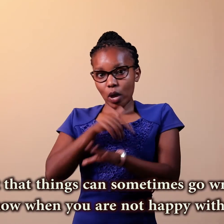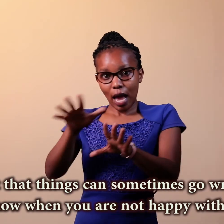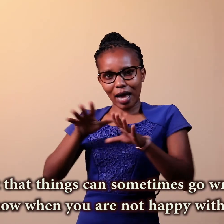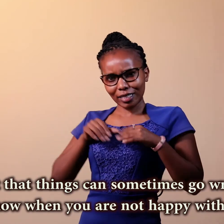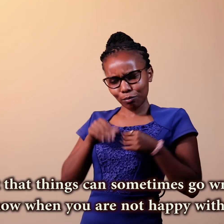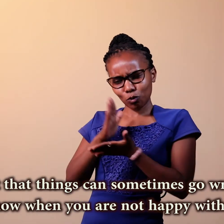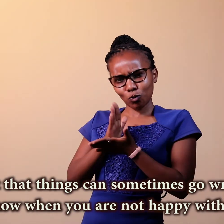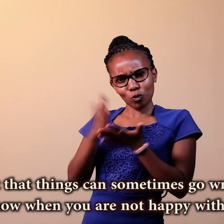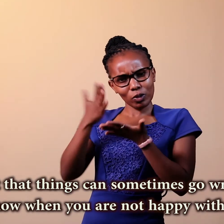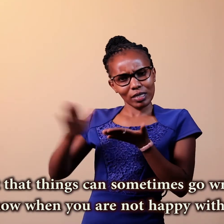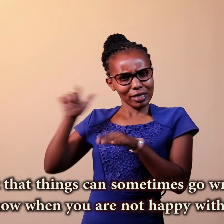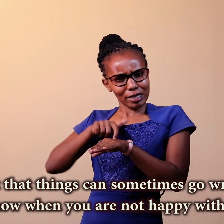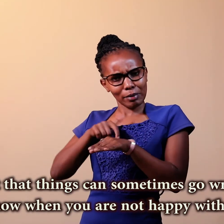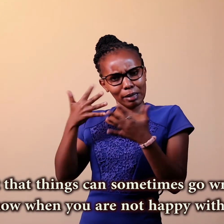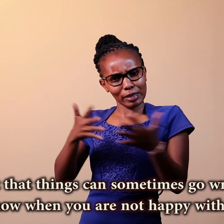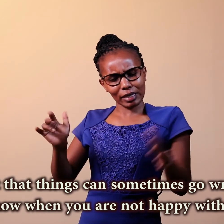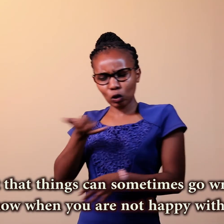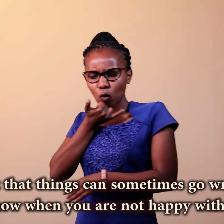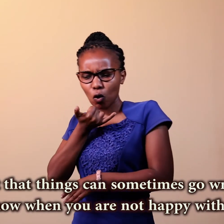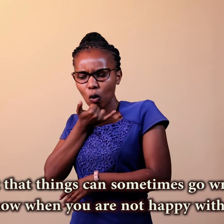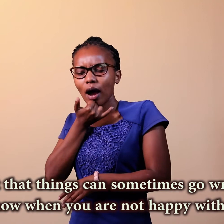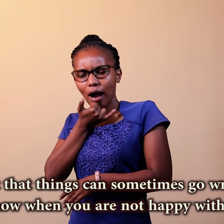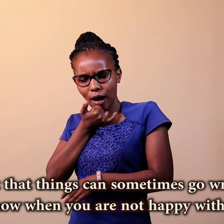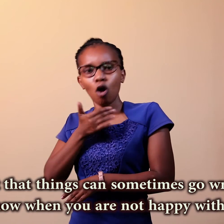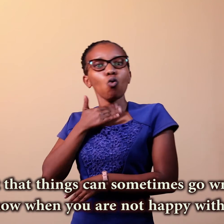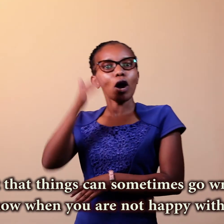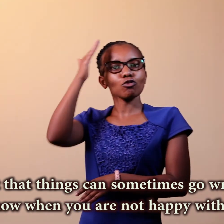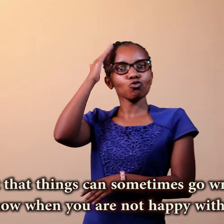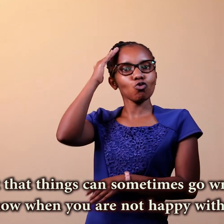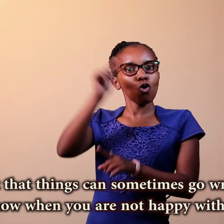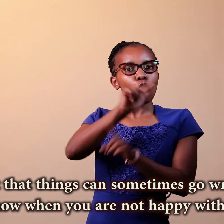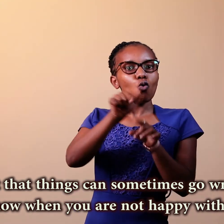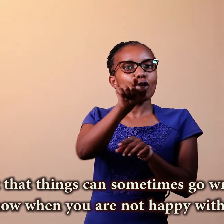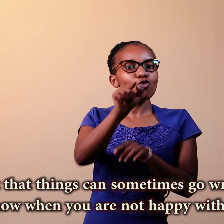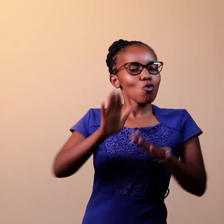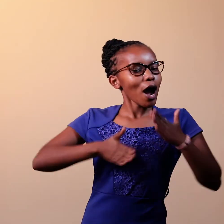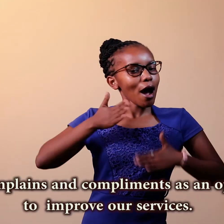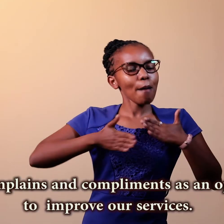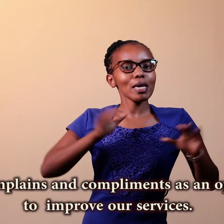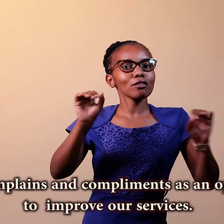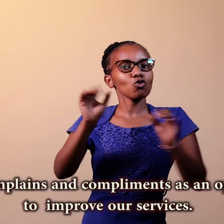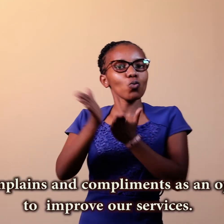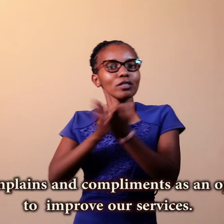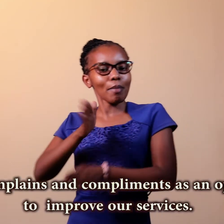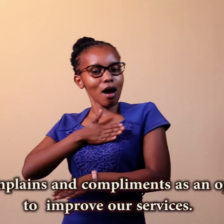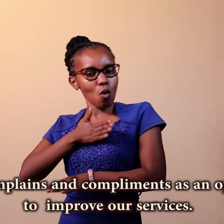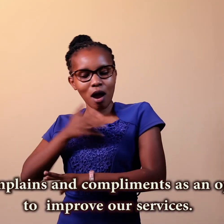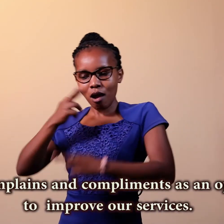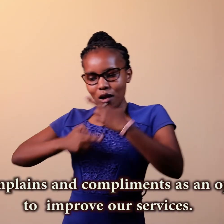can sometimes go wrong. And we need to know when you are not happy with our services. We view complaints and compliments